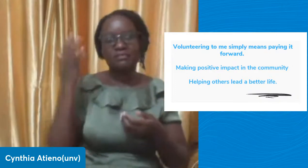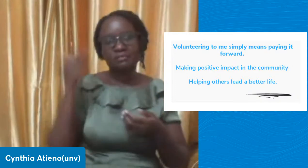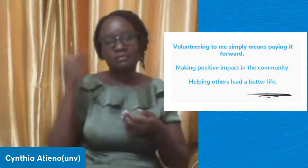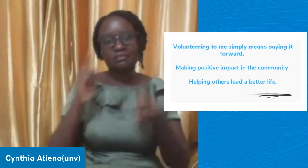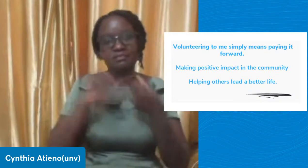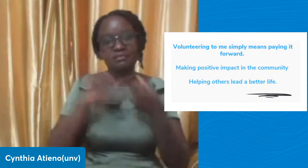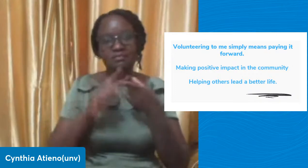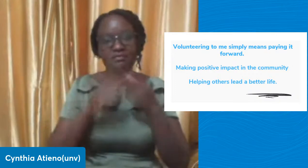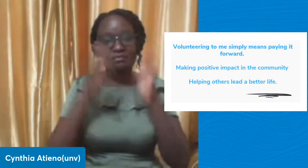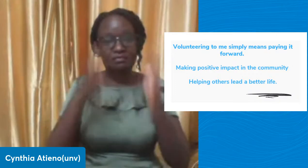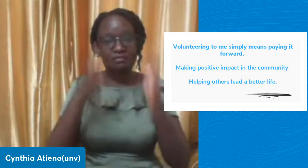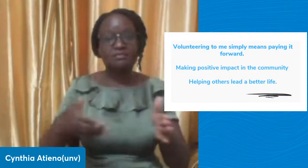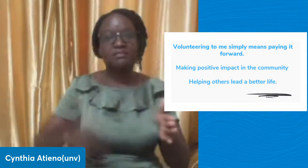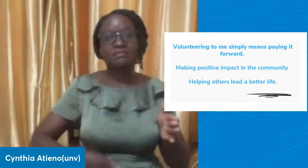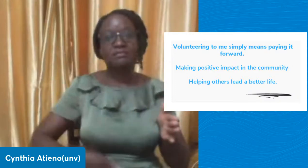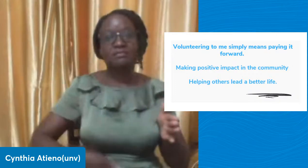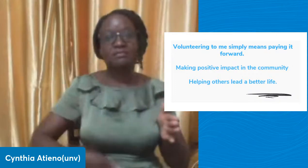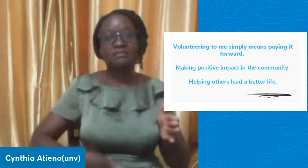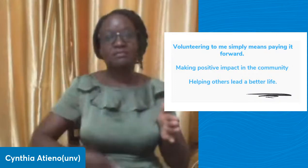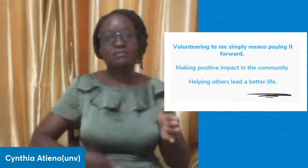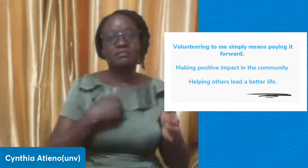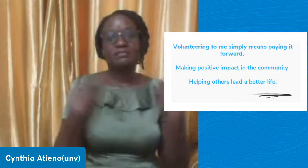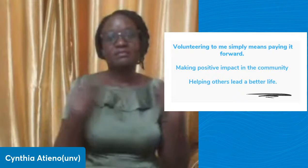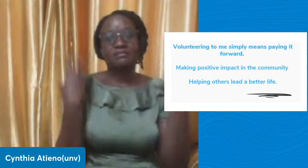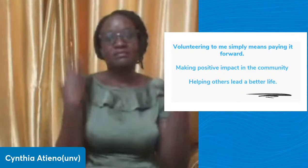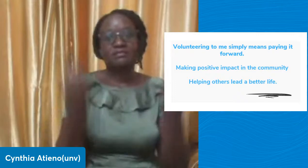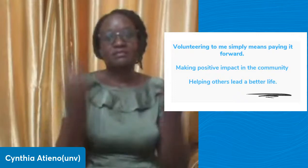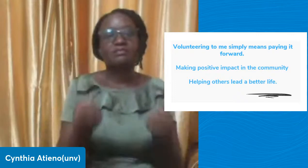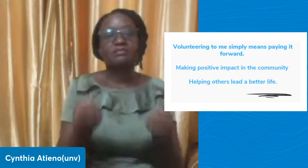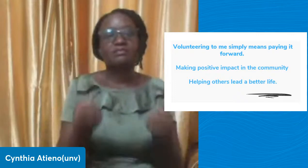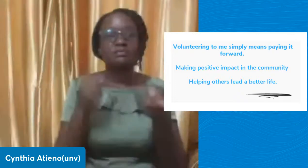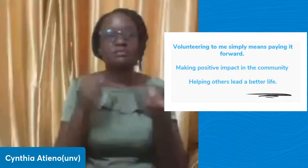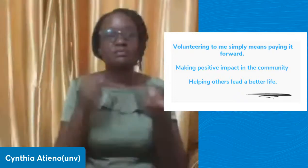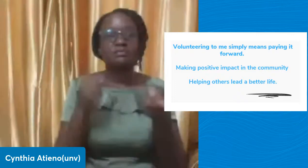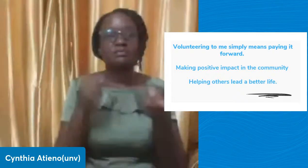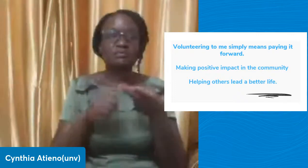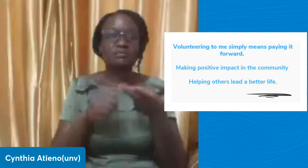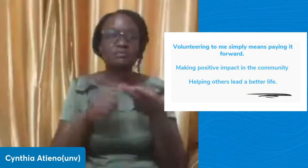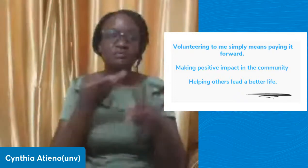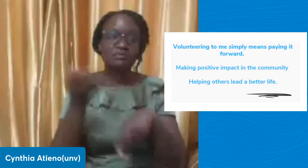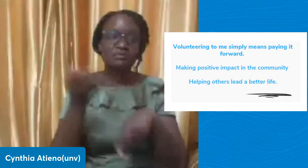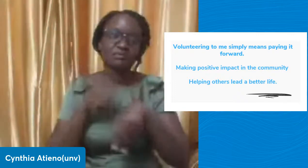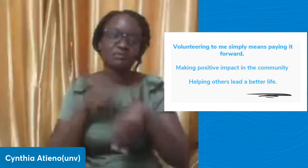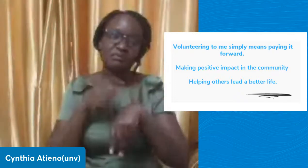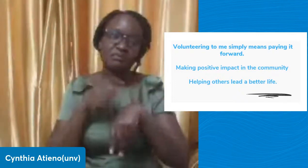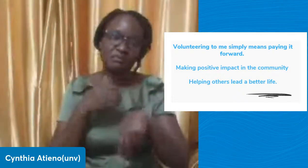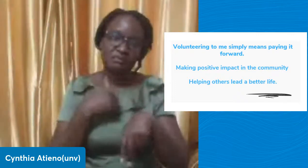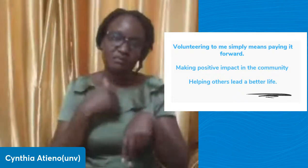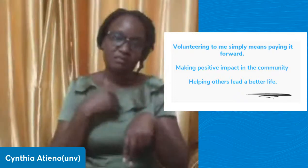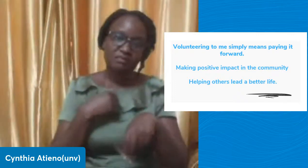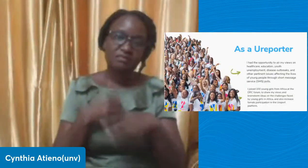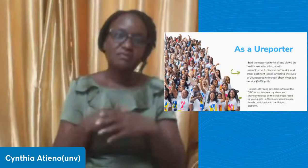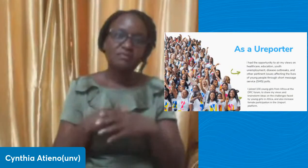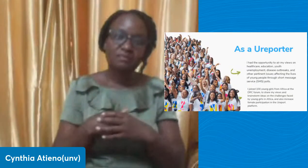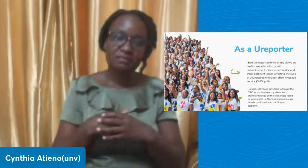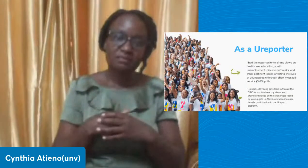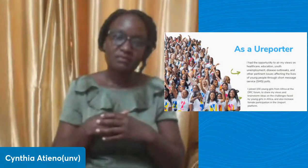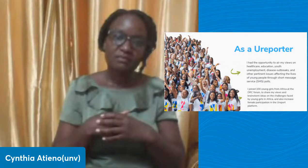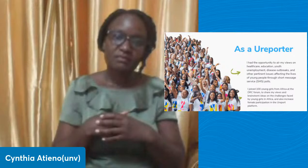time, we have the luxury of time to volunteer and also help people live a better life. Next slide, please.